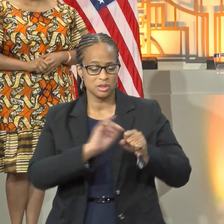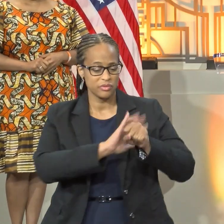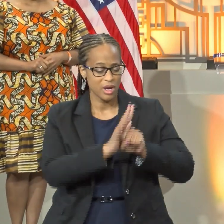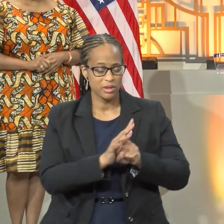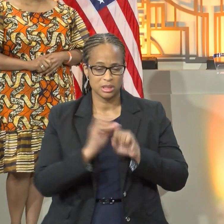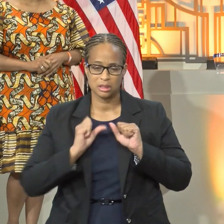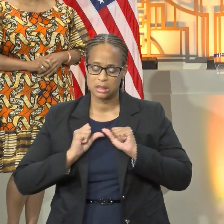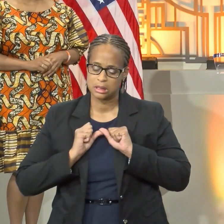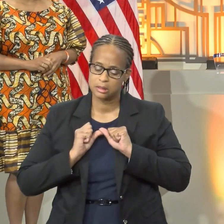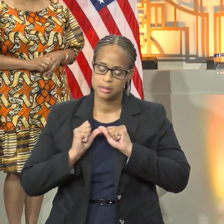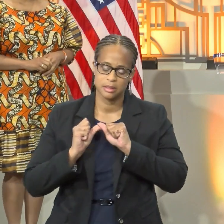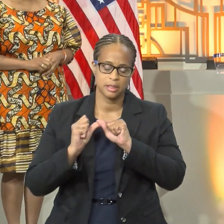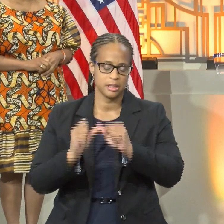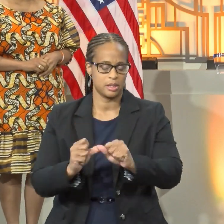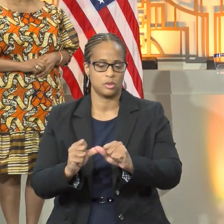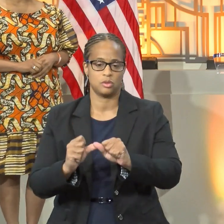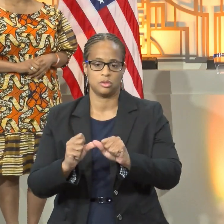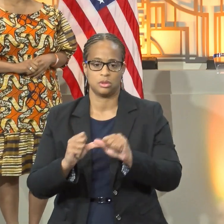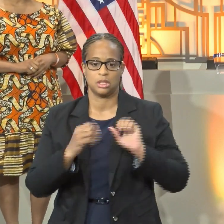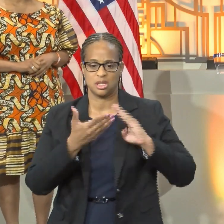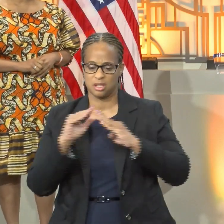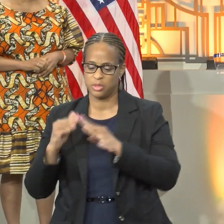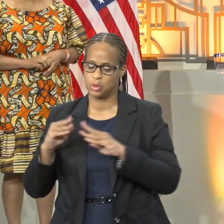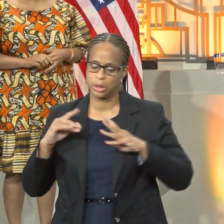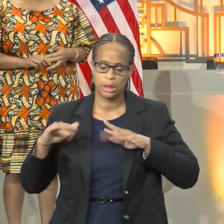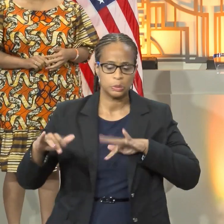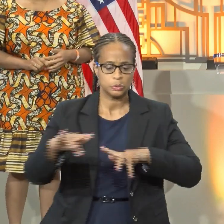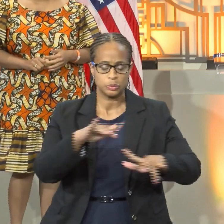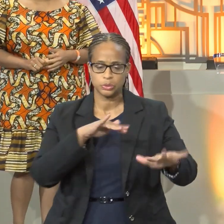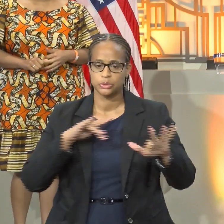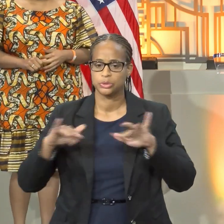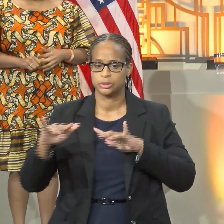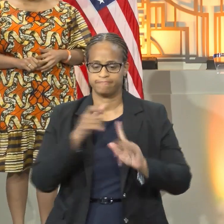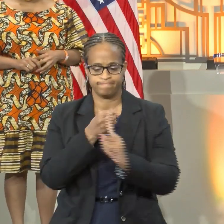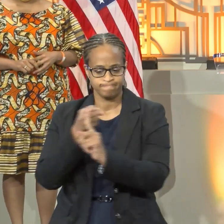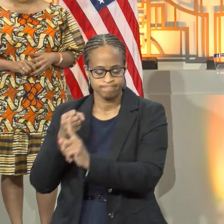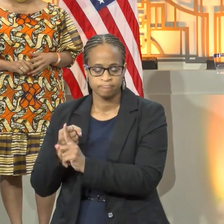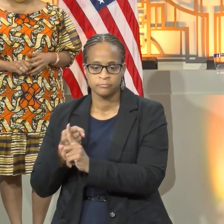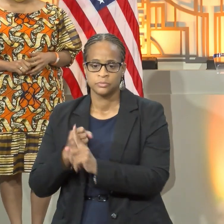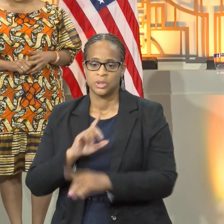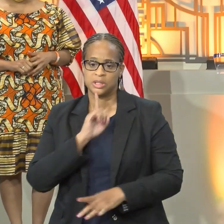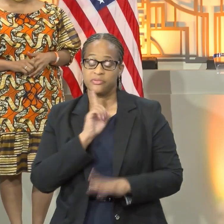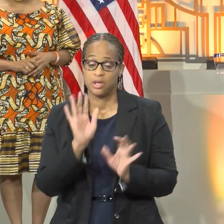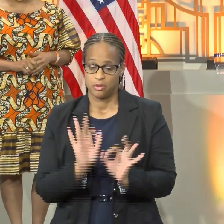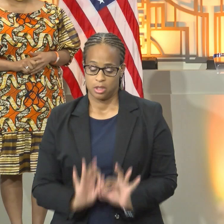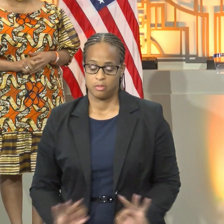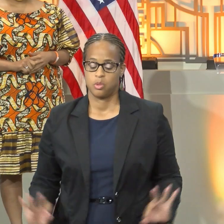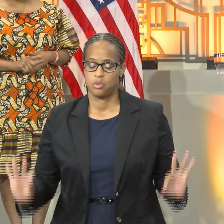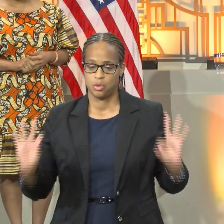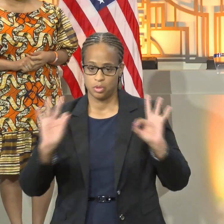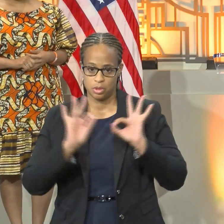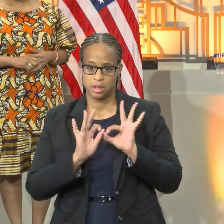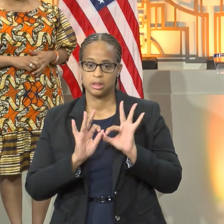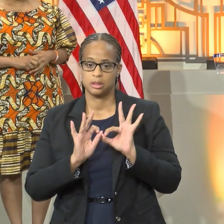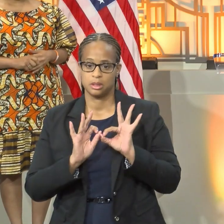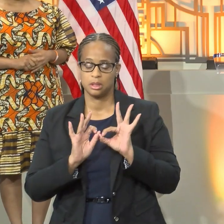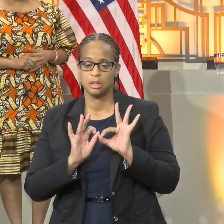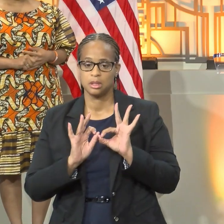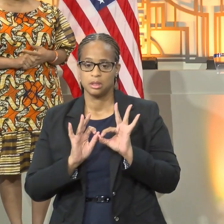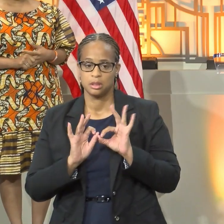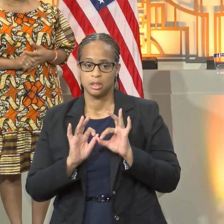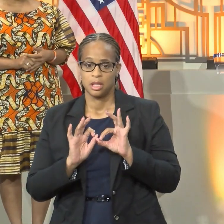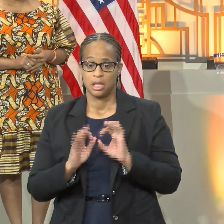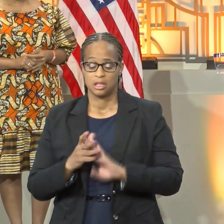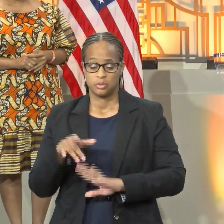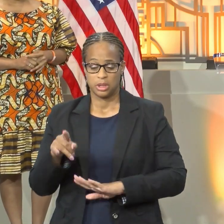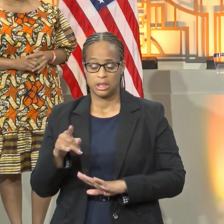still moving rampant within our community. And it is very important as we move into